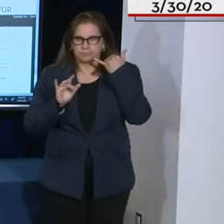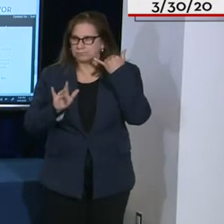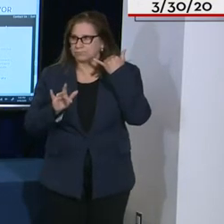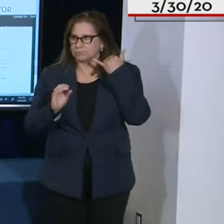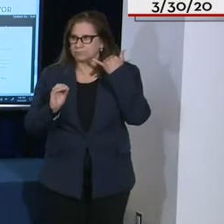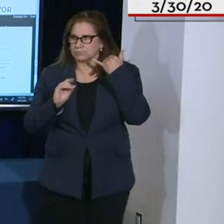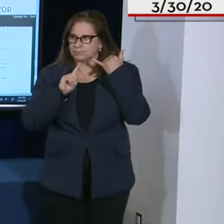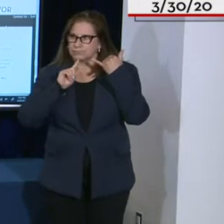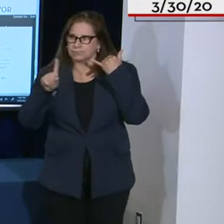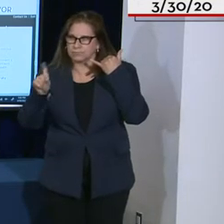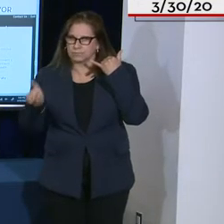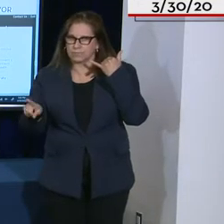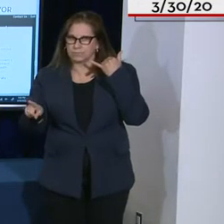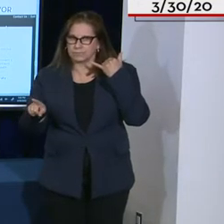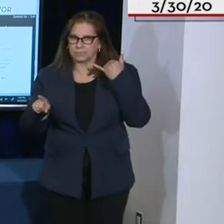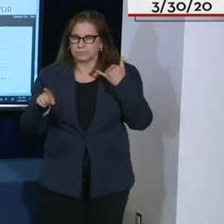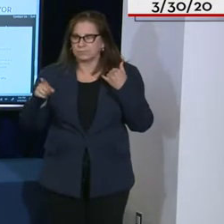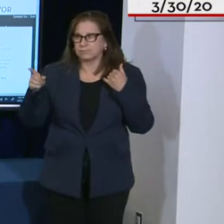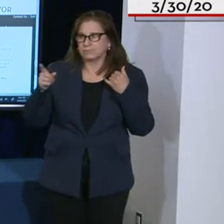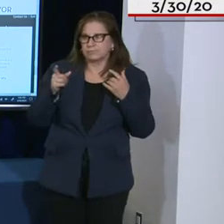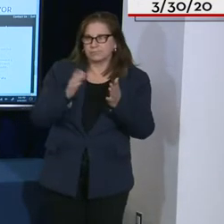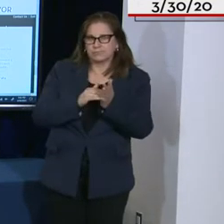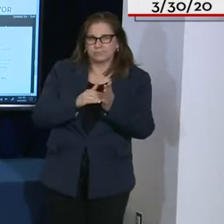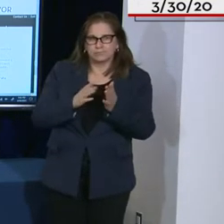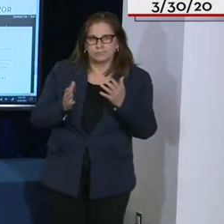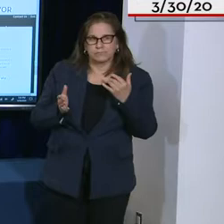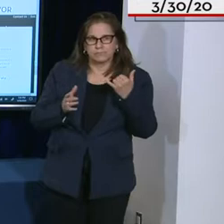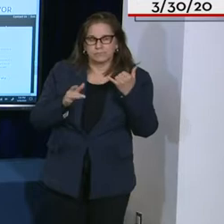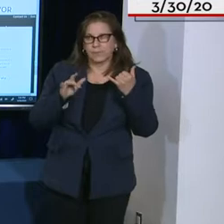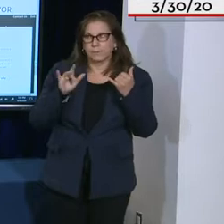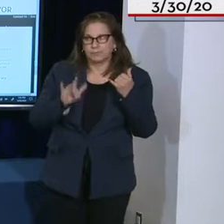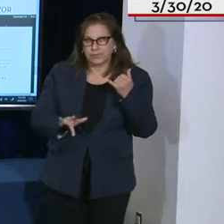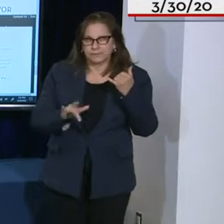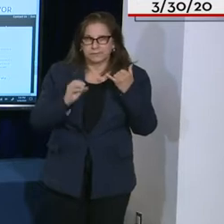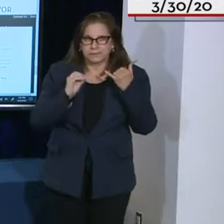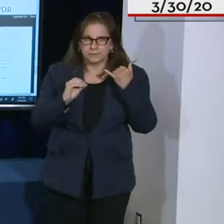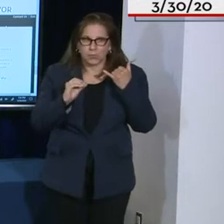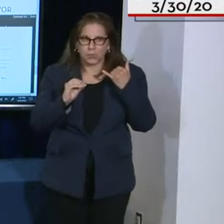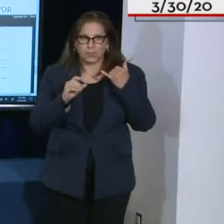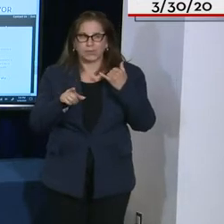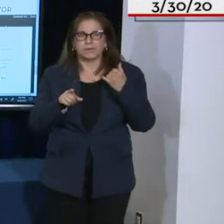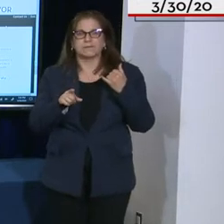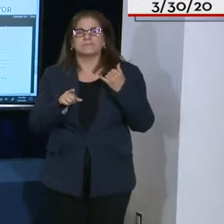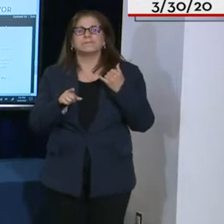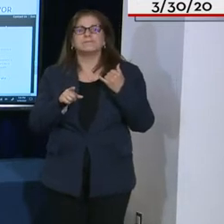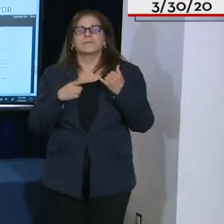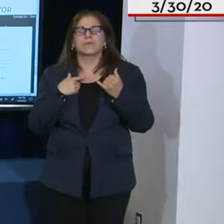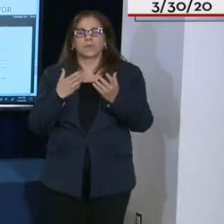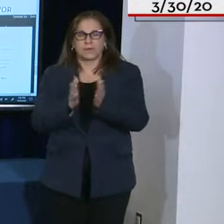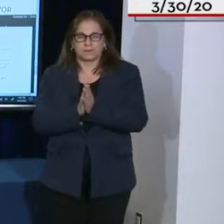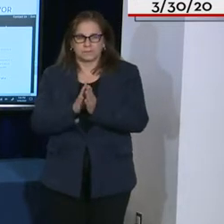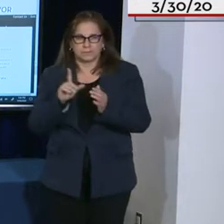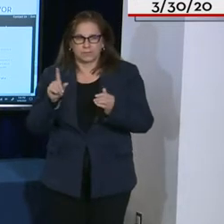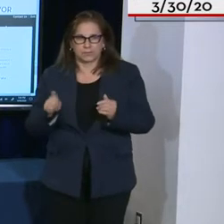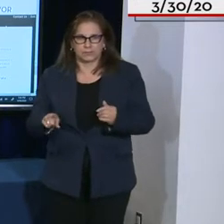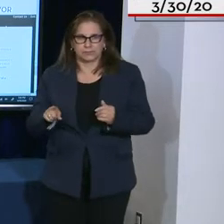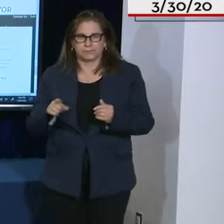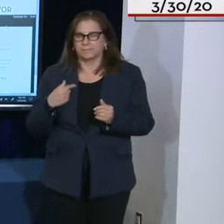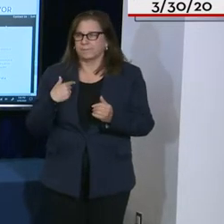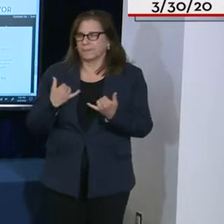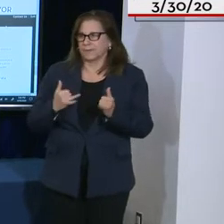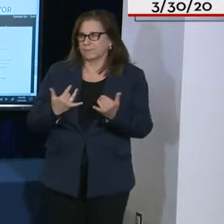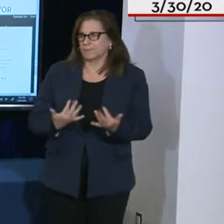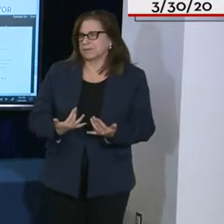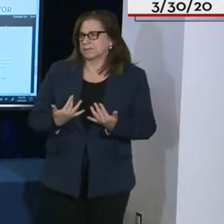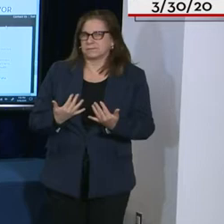Great. Again, that is 0. So if you could please press 0, you'll be added into our question queue. We also have those